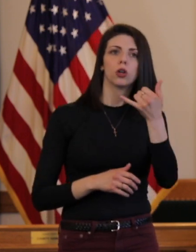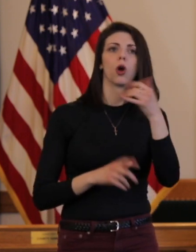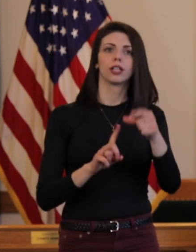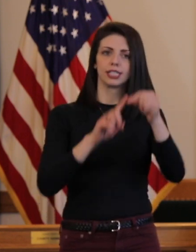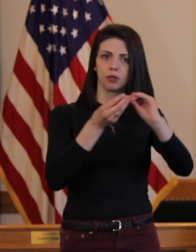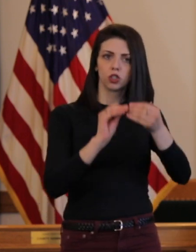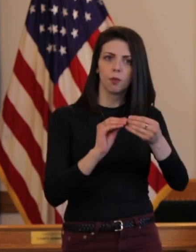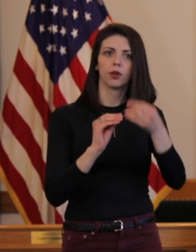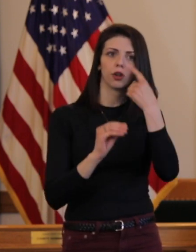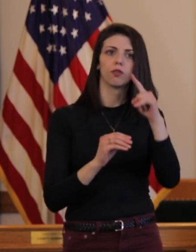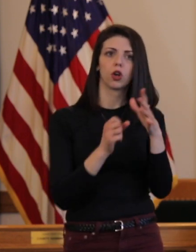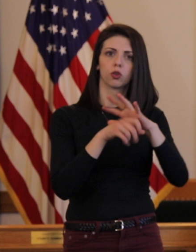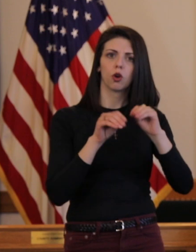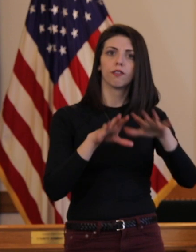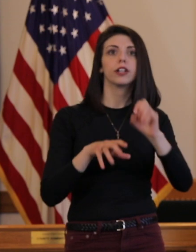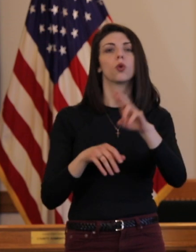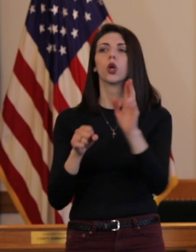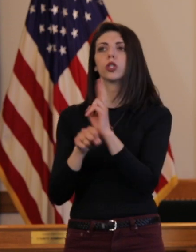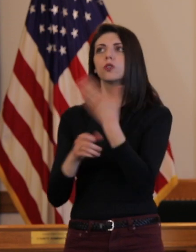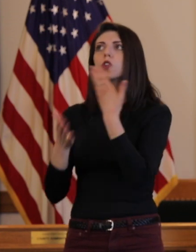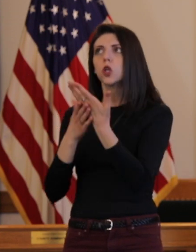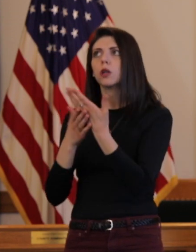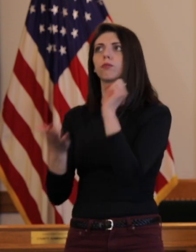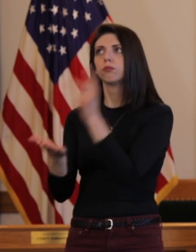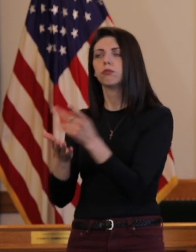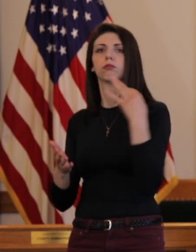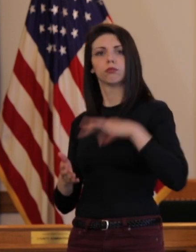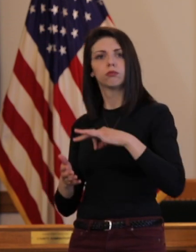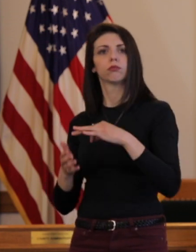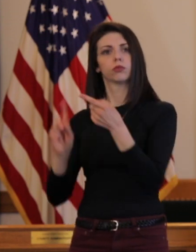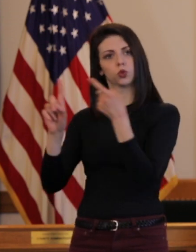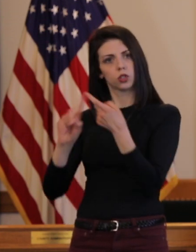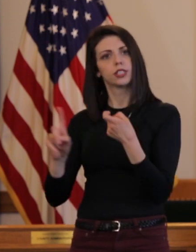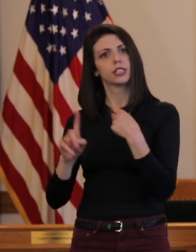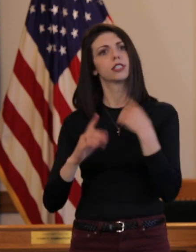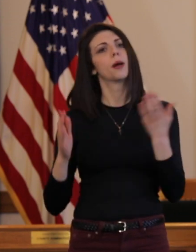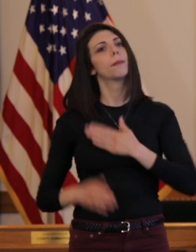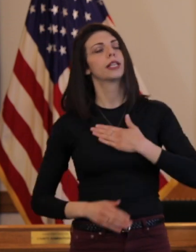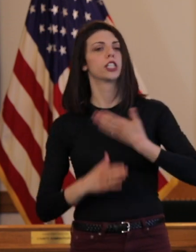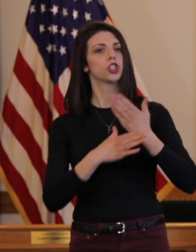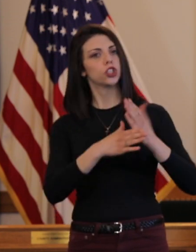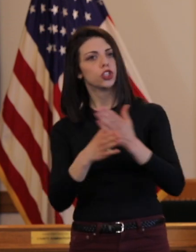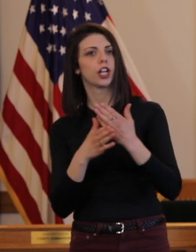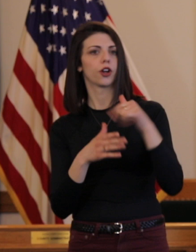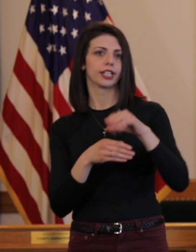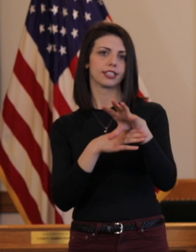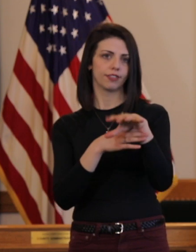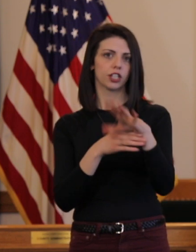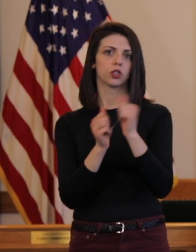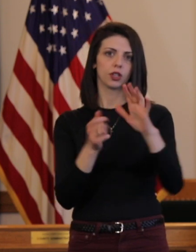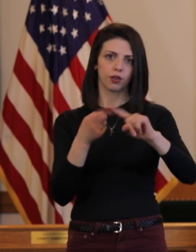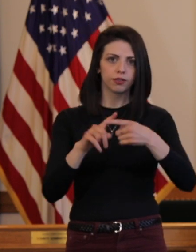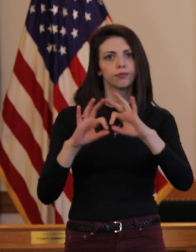factual source of information. I encourage you to share these videos with your family and friends. All of the latest information is posted on the